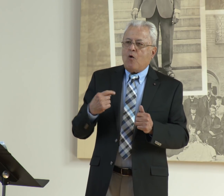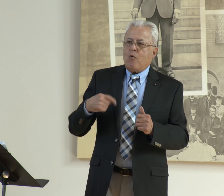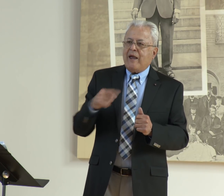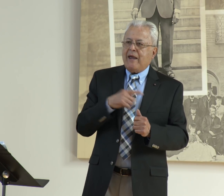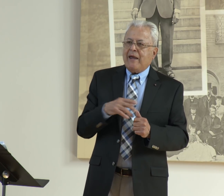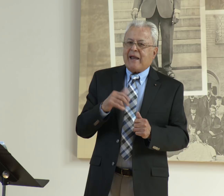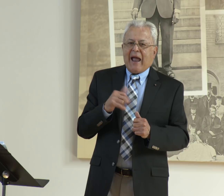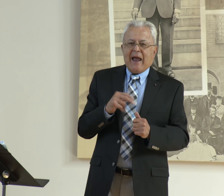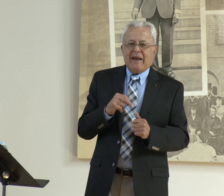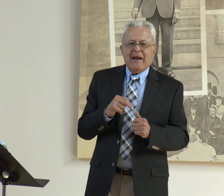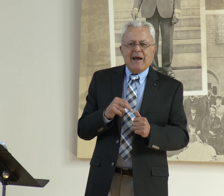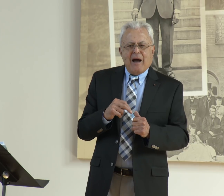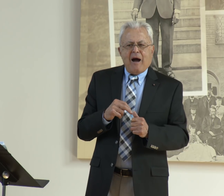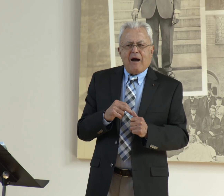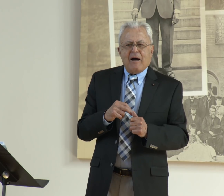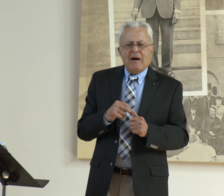There's probably some ways in which